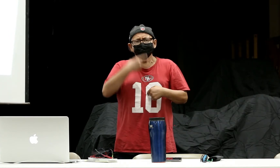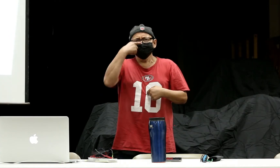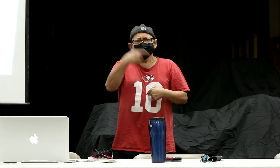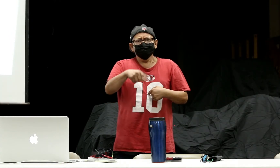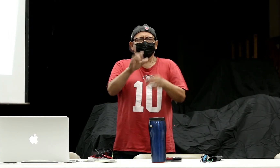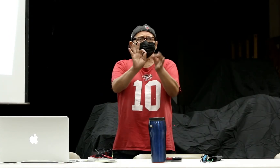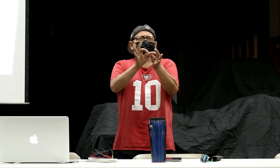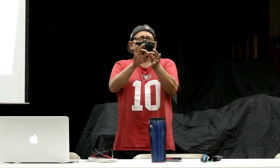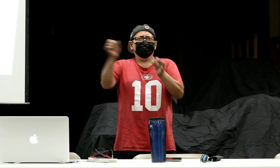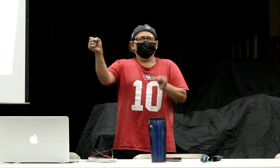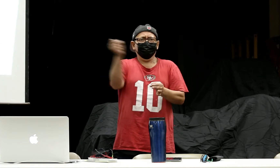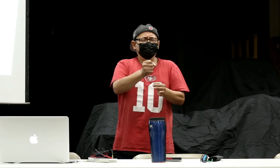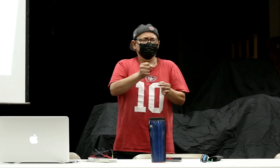cancel the meeting.